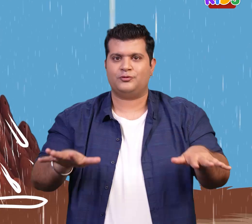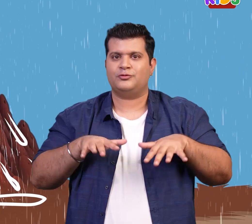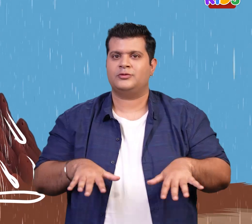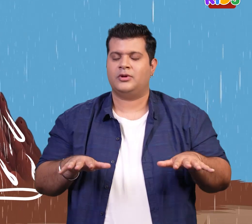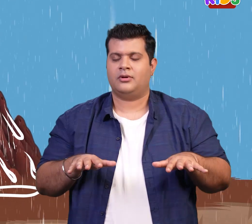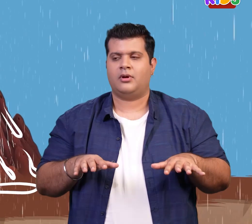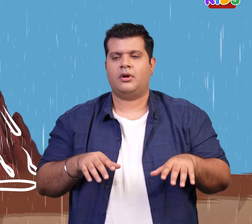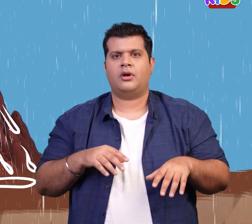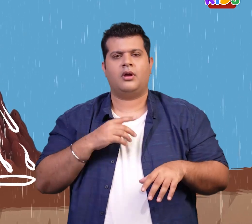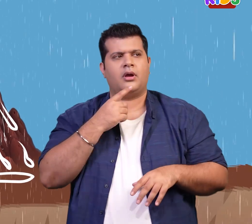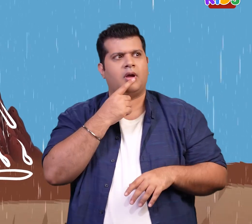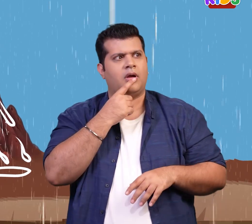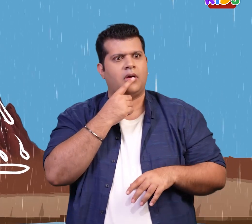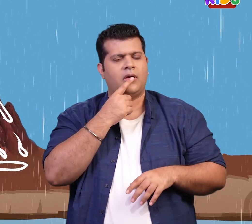rainwater to slide off the towers.